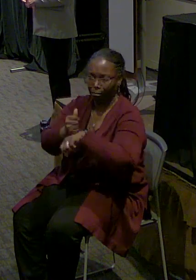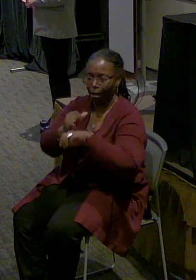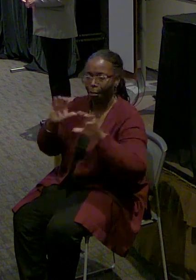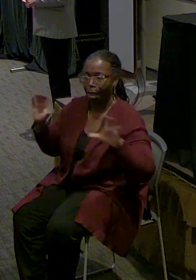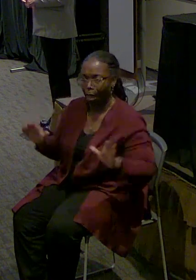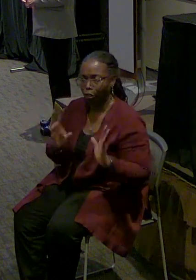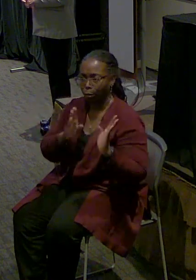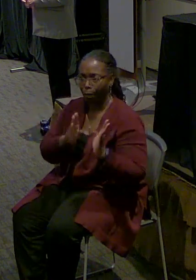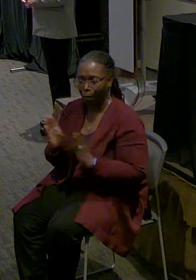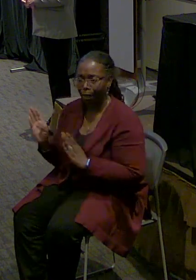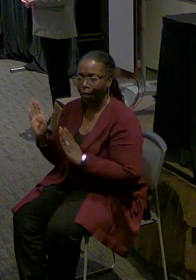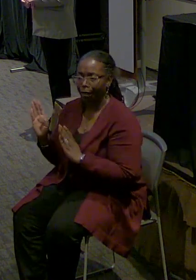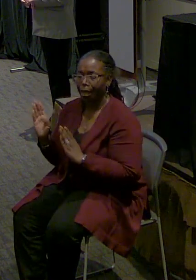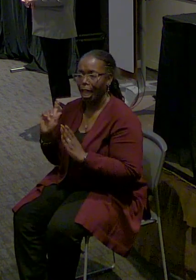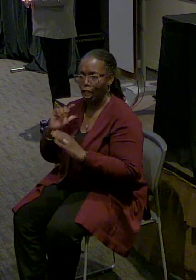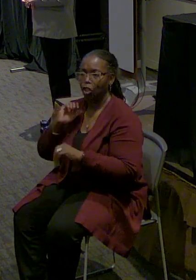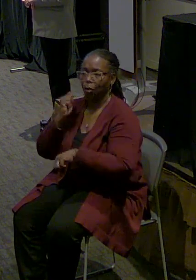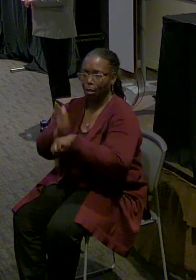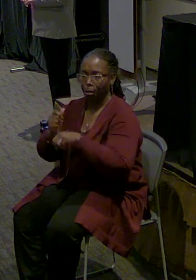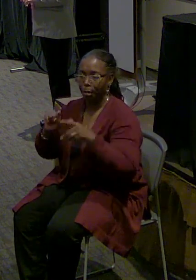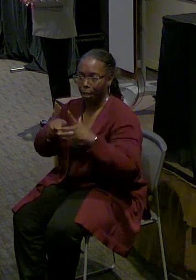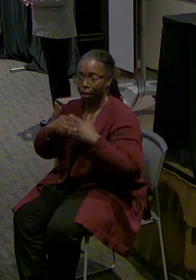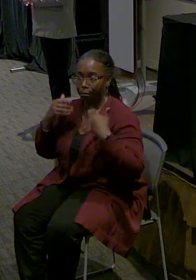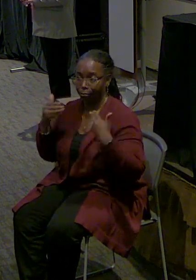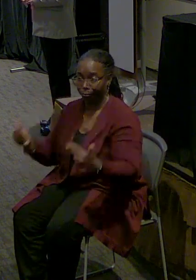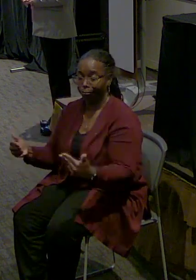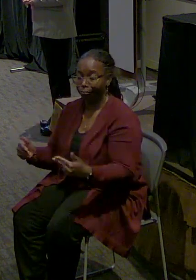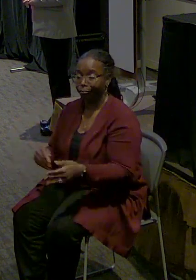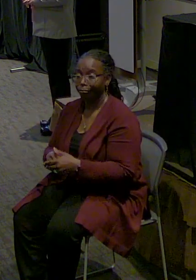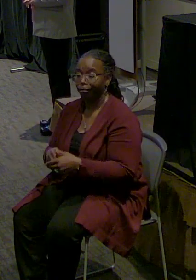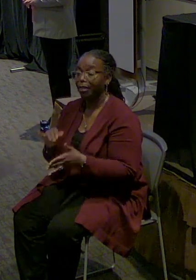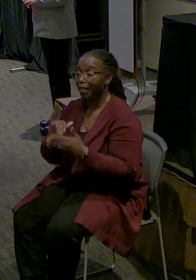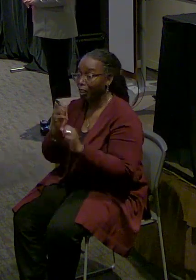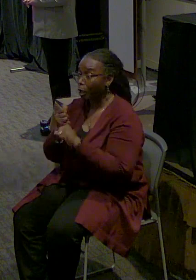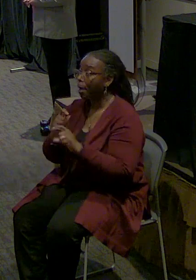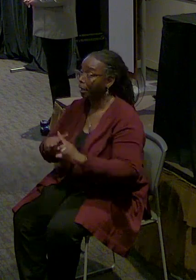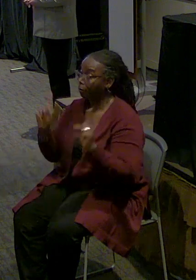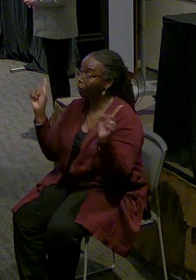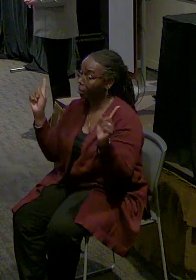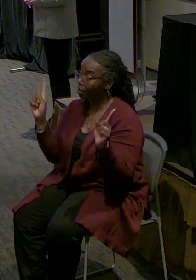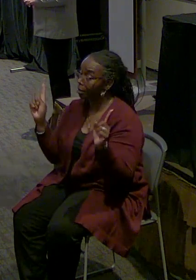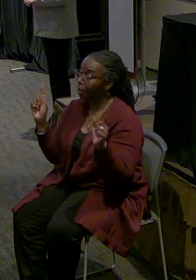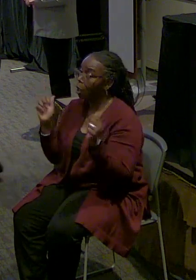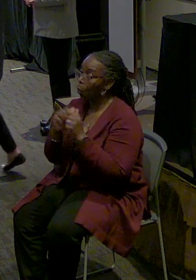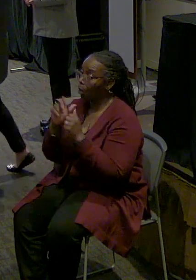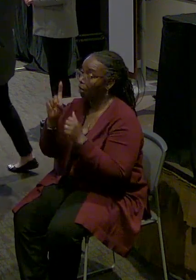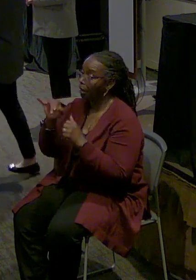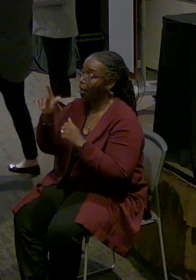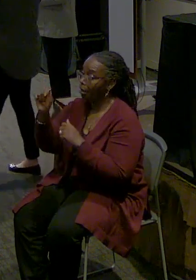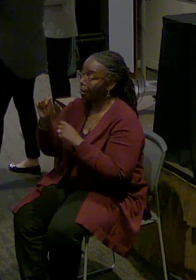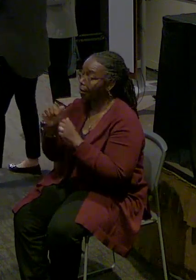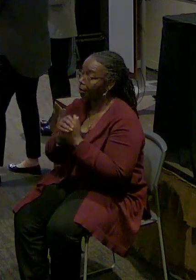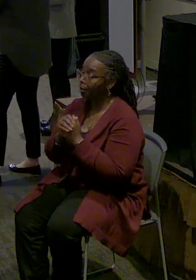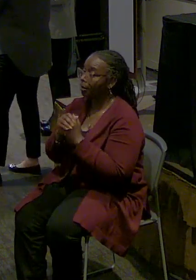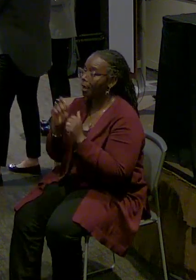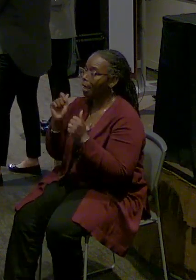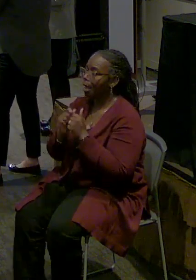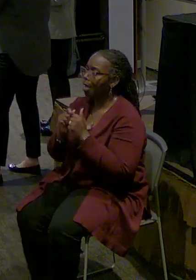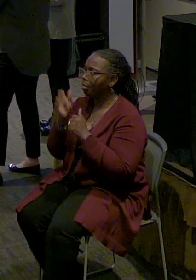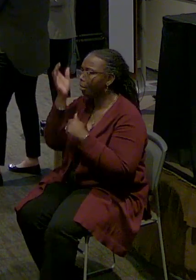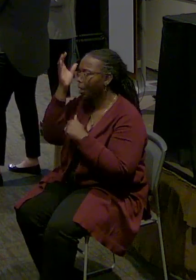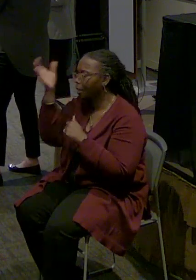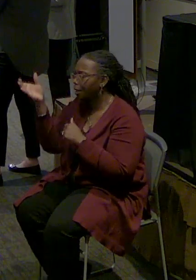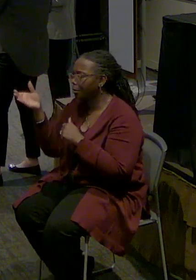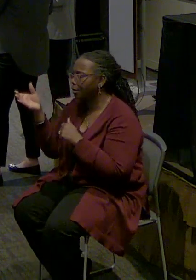action plan and you implement that, right? So that's how you make a difference with the data and the concept